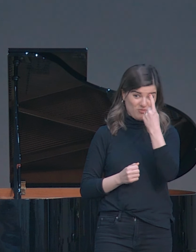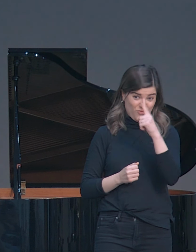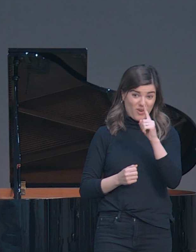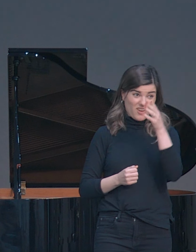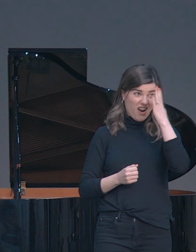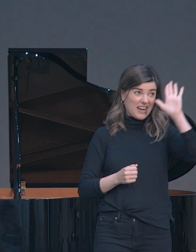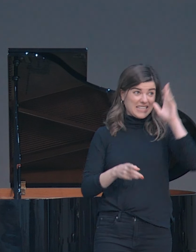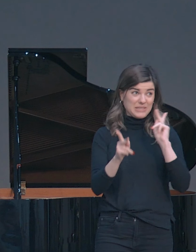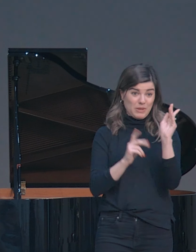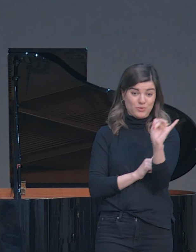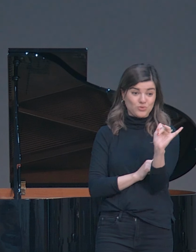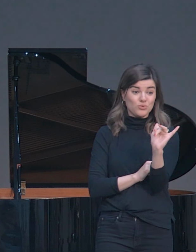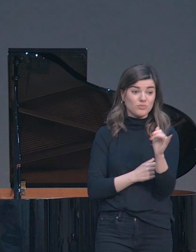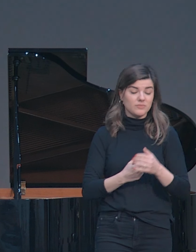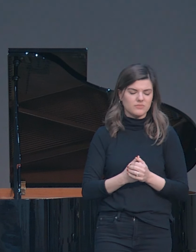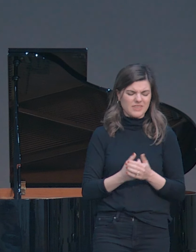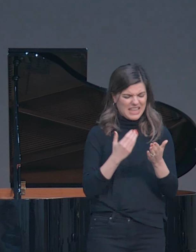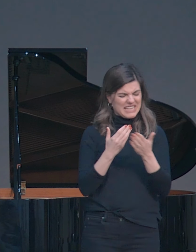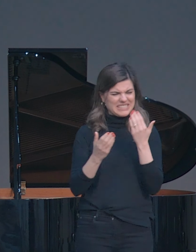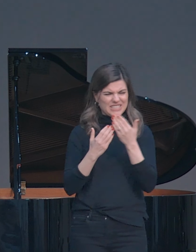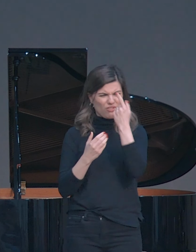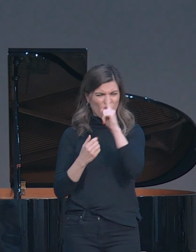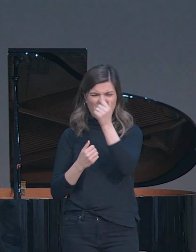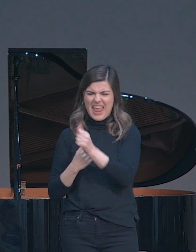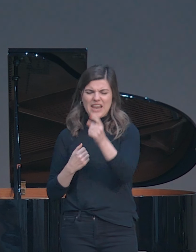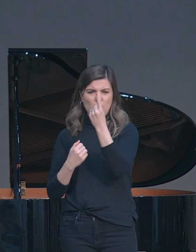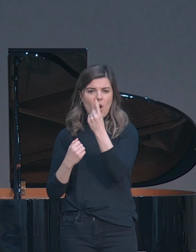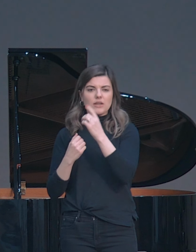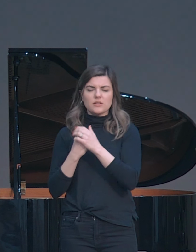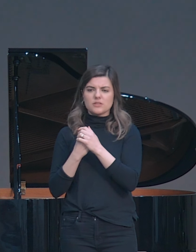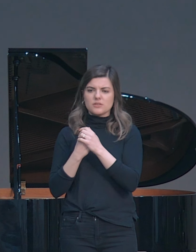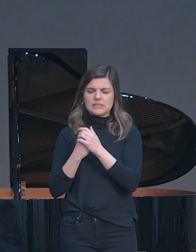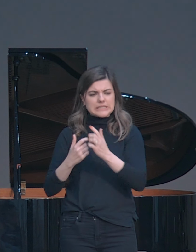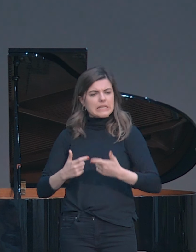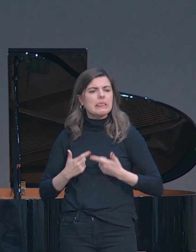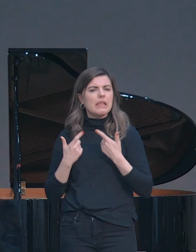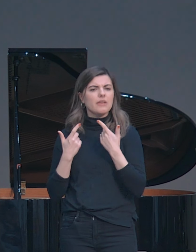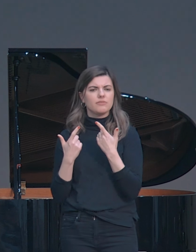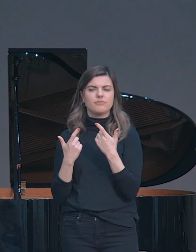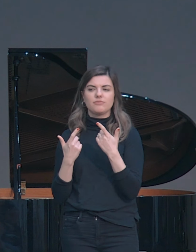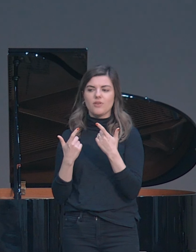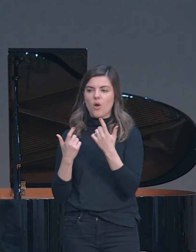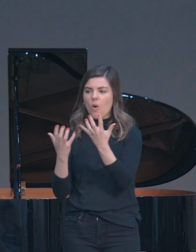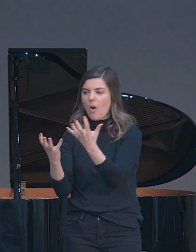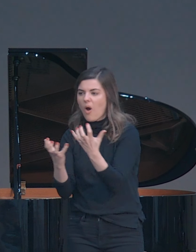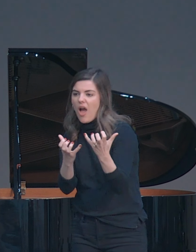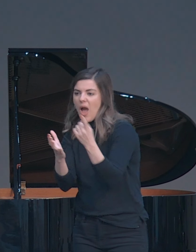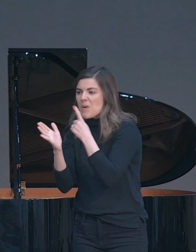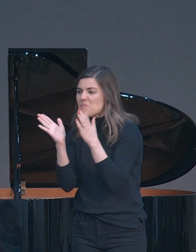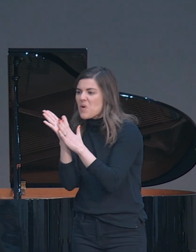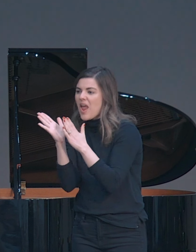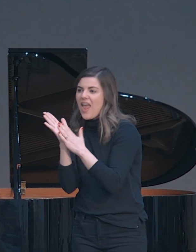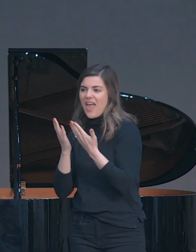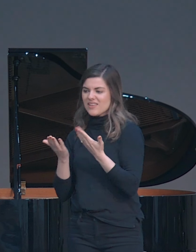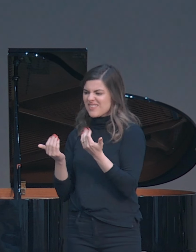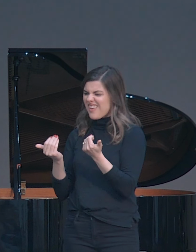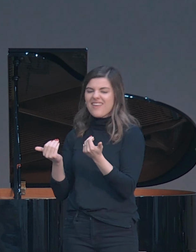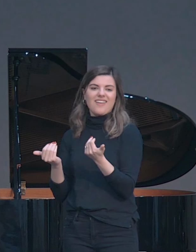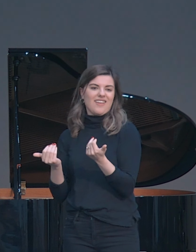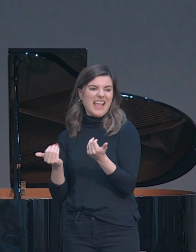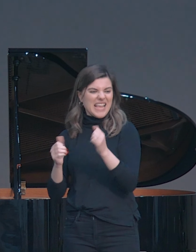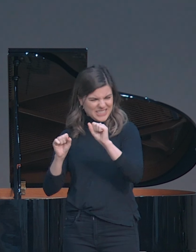It's easy for anyone to begin living for praise. In fact, it's possible